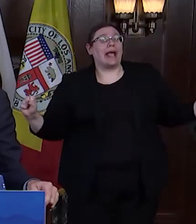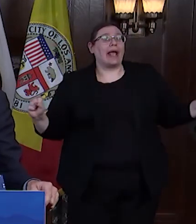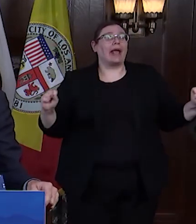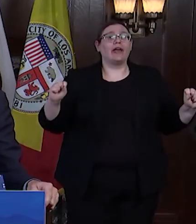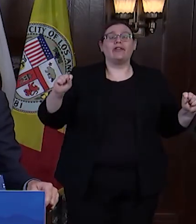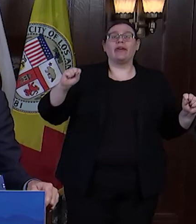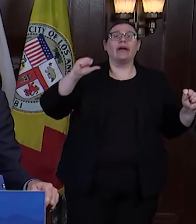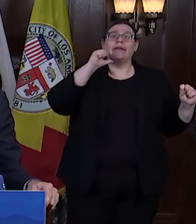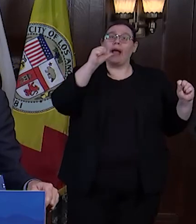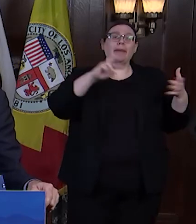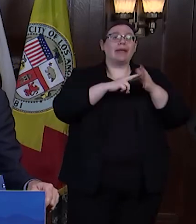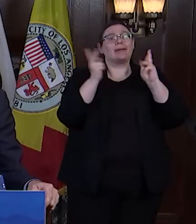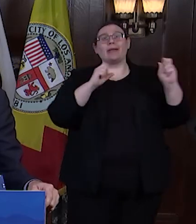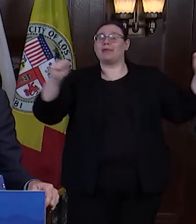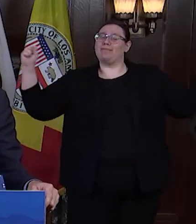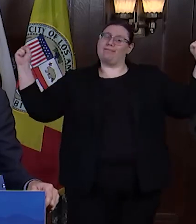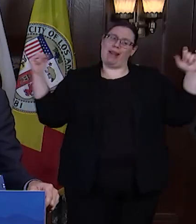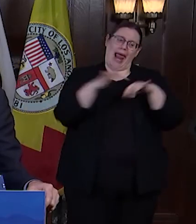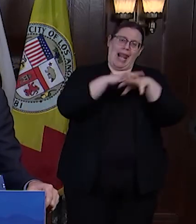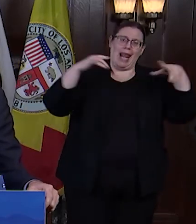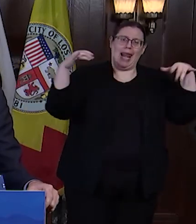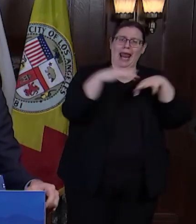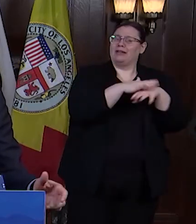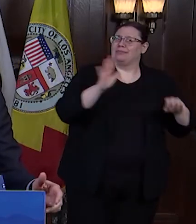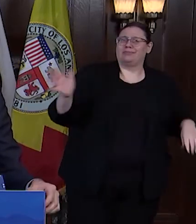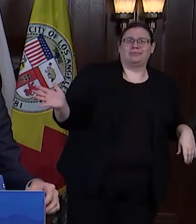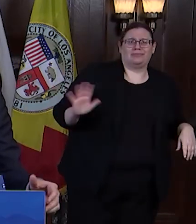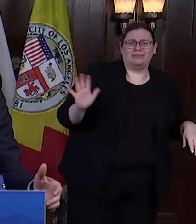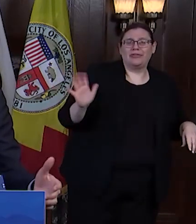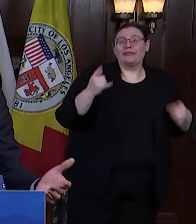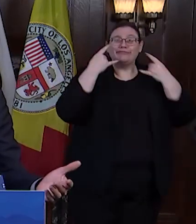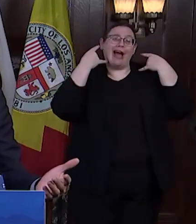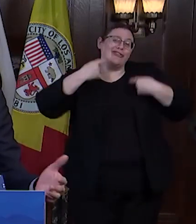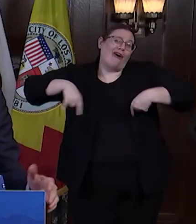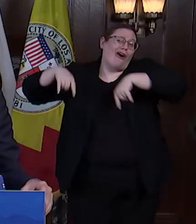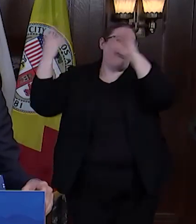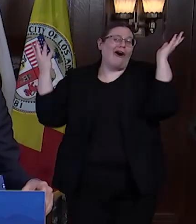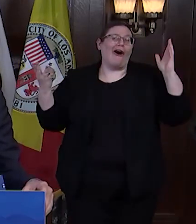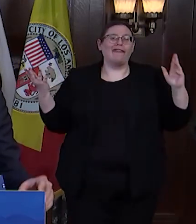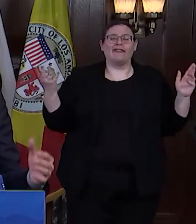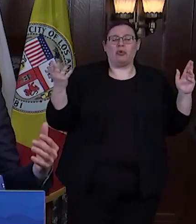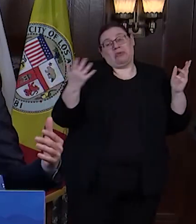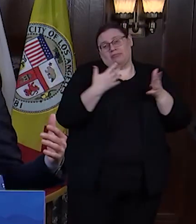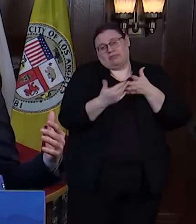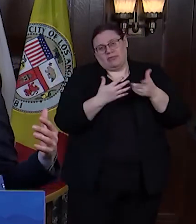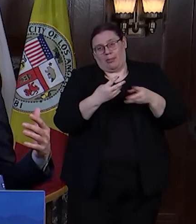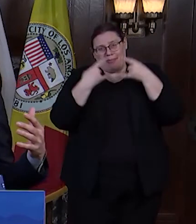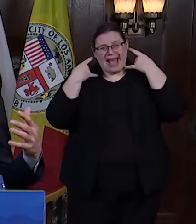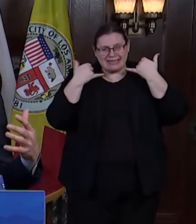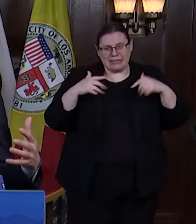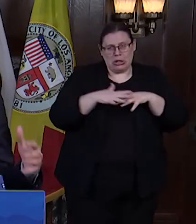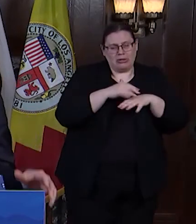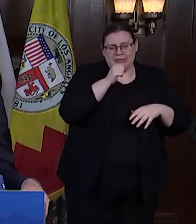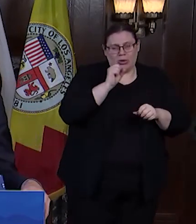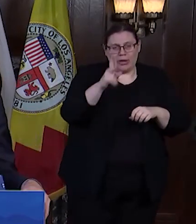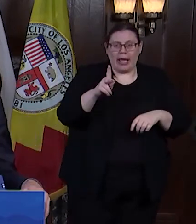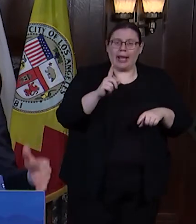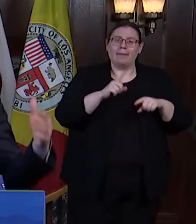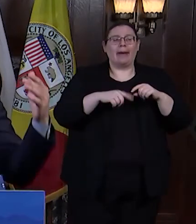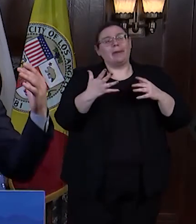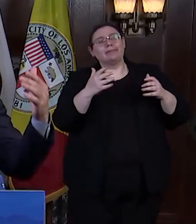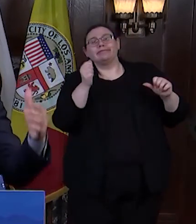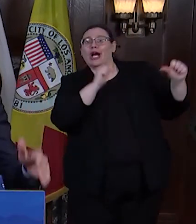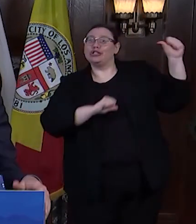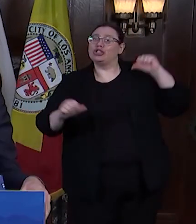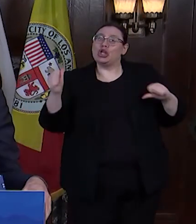about a place where people will be congregating with each other without masks or even with masks too close. But even if they can show us a show, even